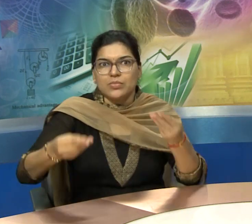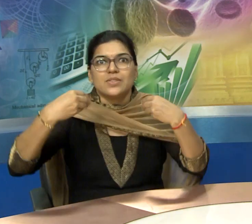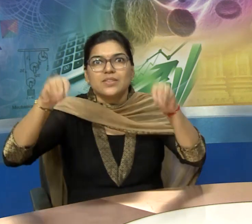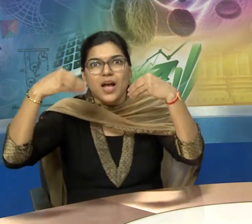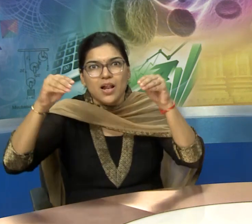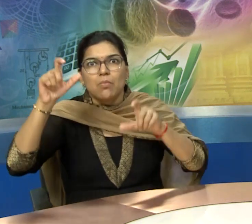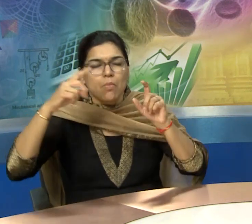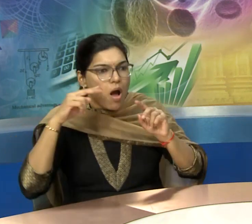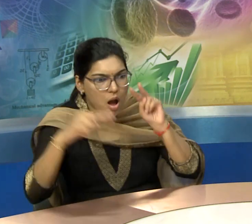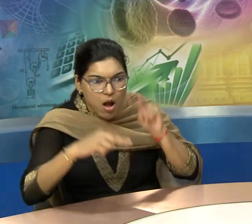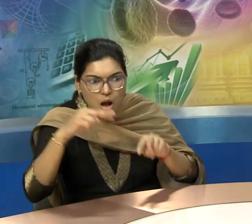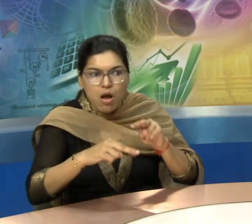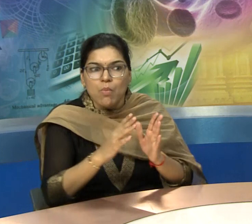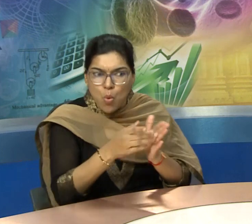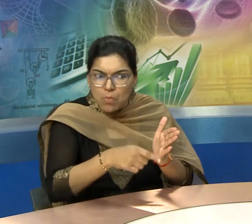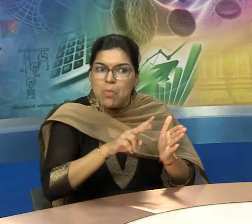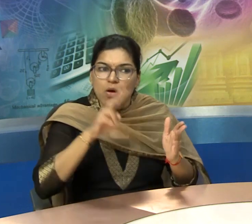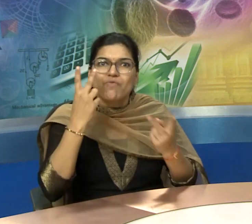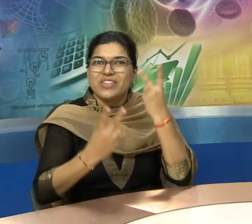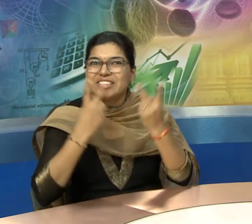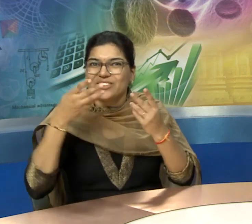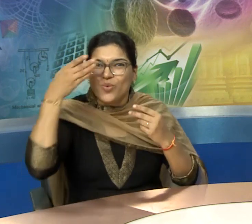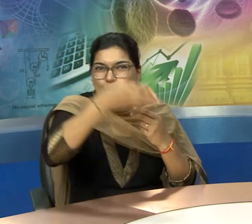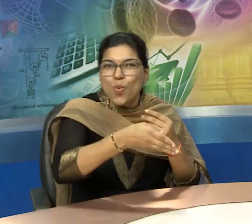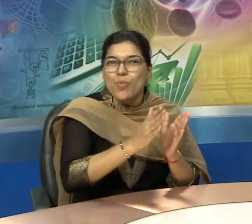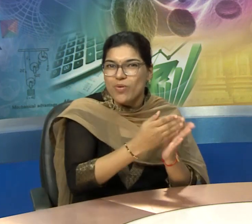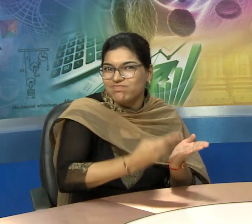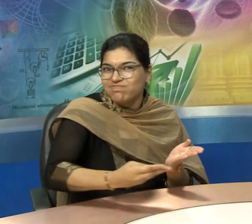exhibitions, cultural gatherings, workshops.